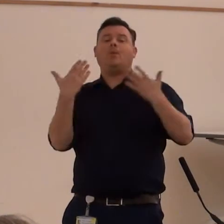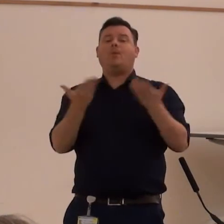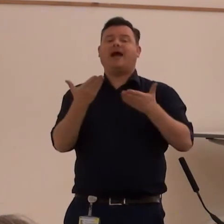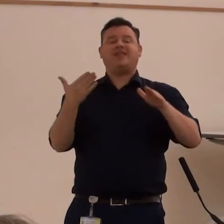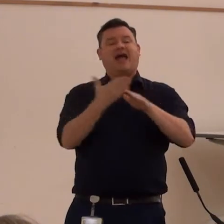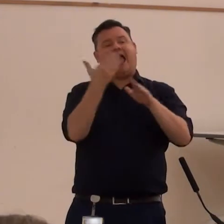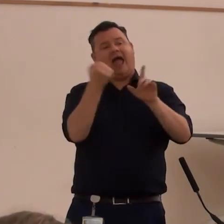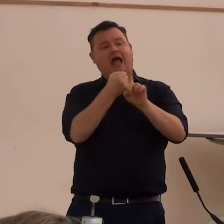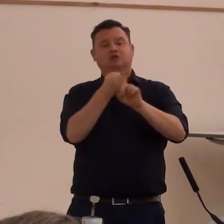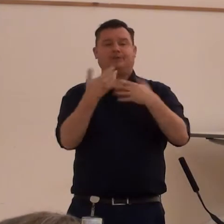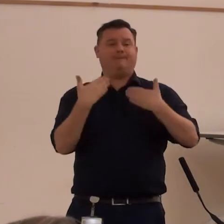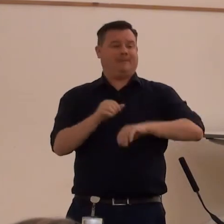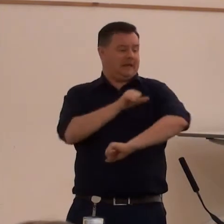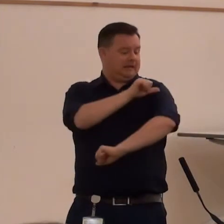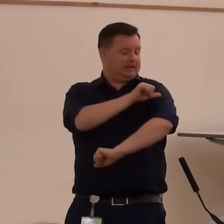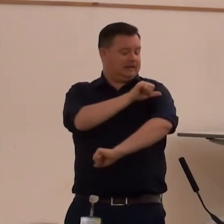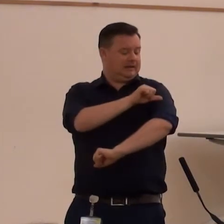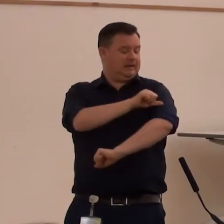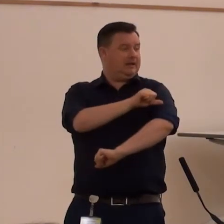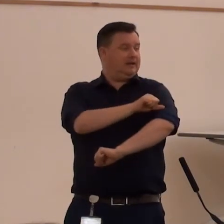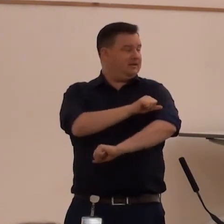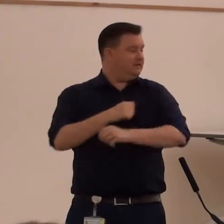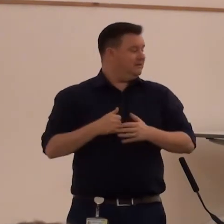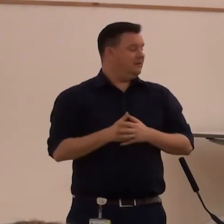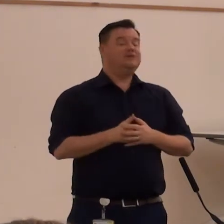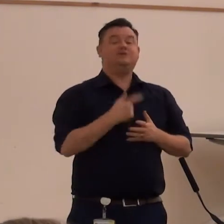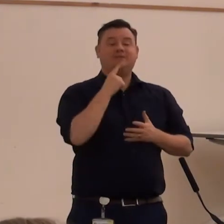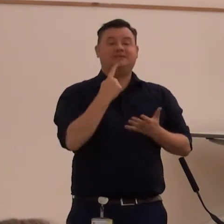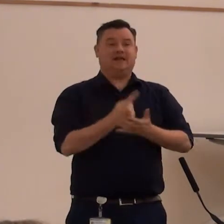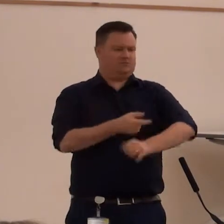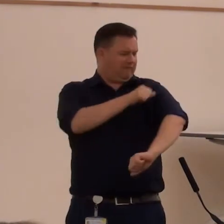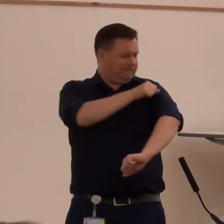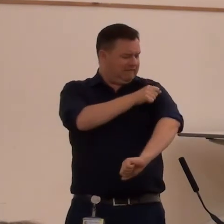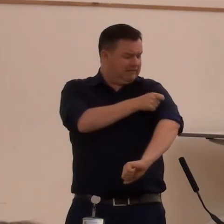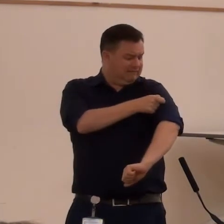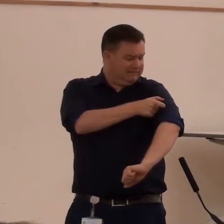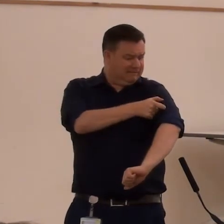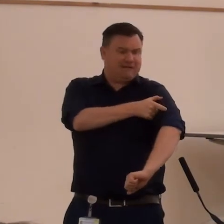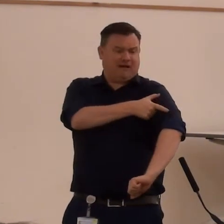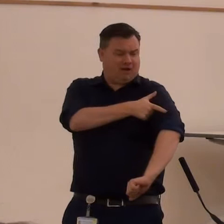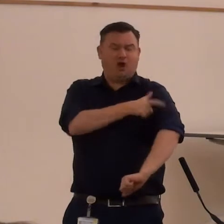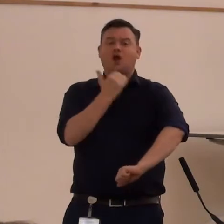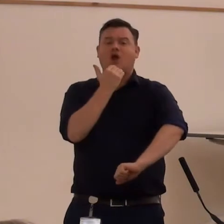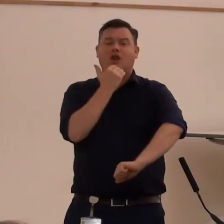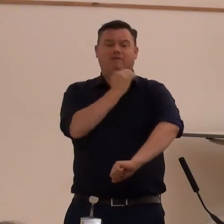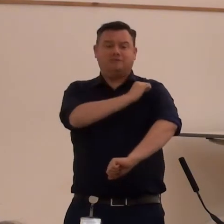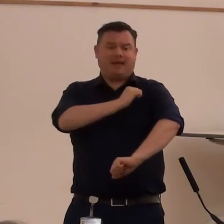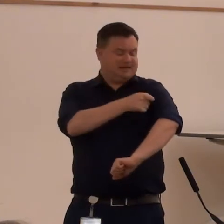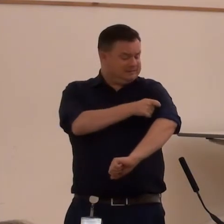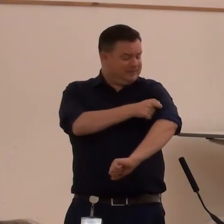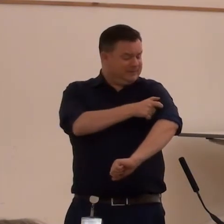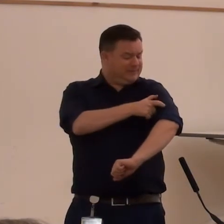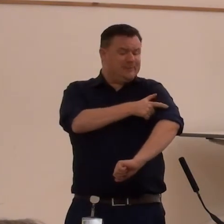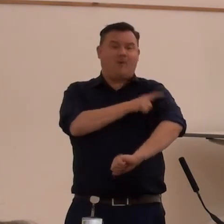So we got to the point where we filled up on the sleeve, so we started running out of space because we were doing so